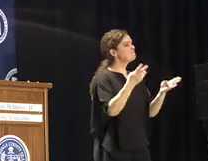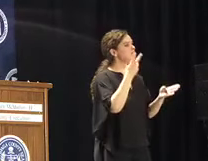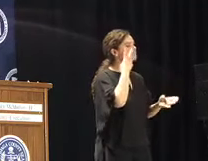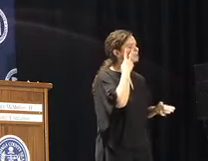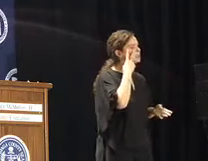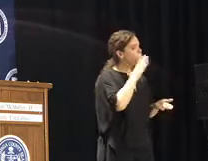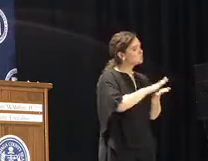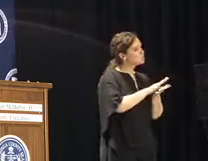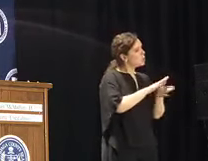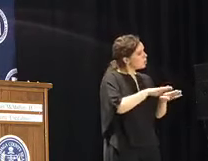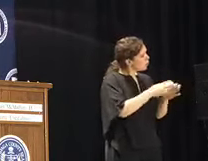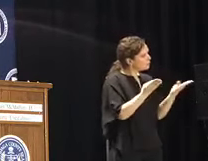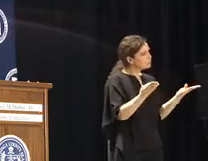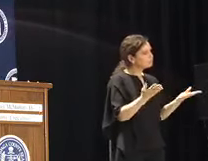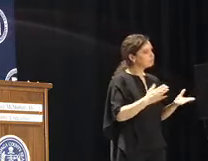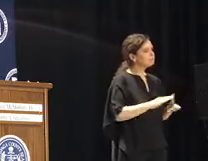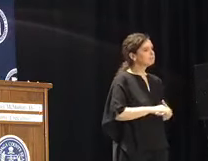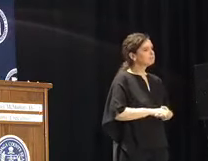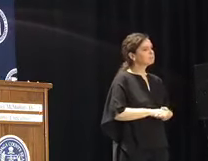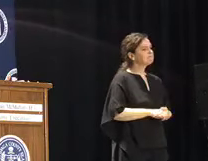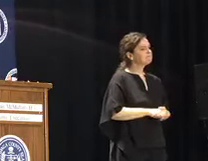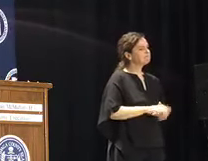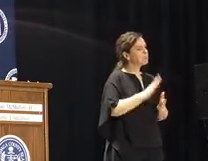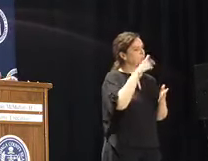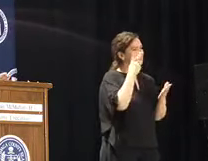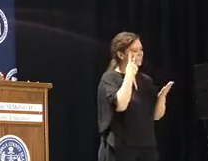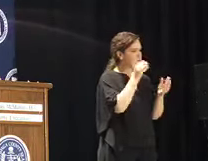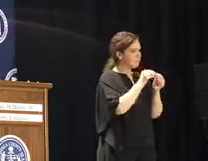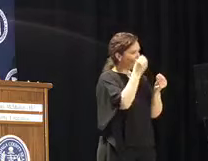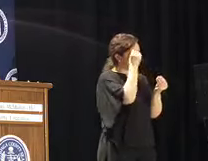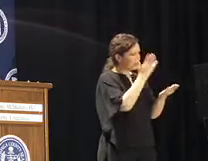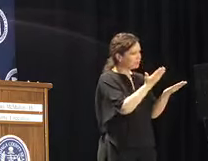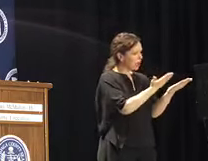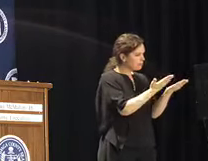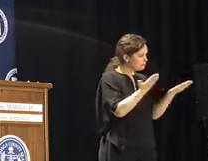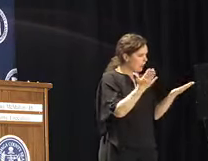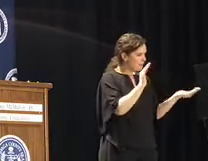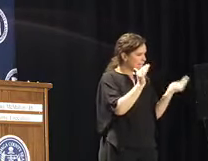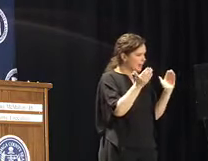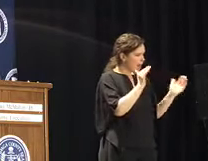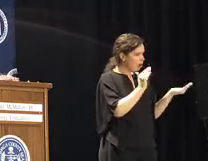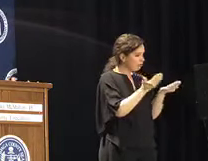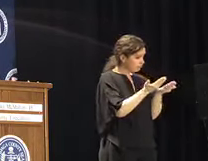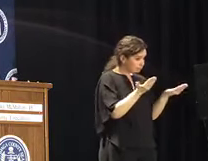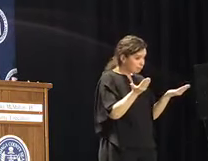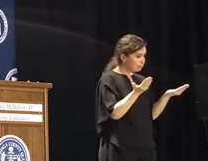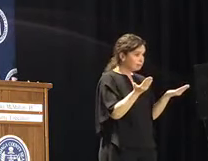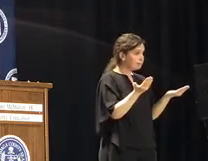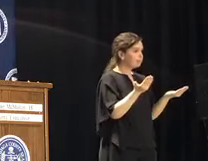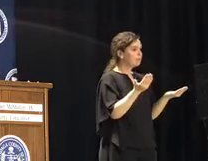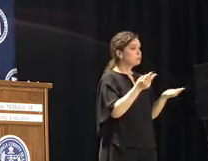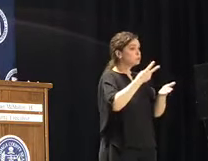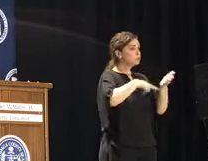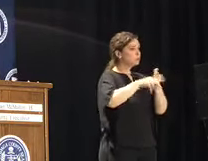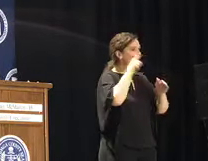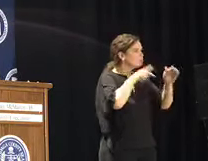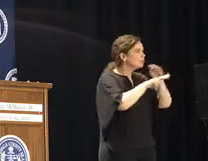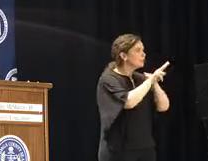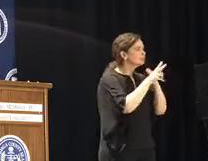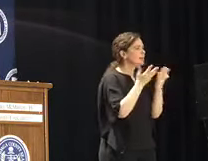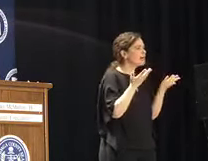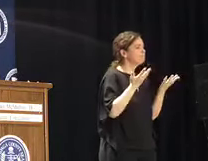got real data that you can really assess. And then does that need to be extended 2 weeks from then? Those are the decisions you're